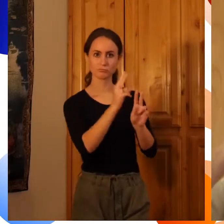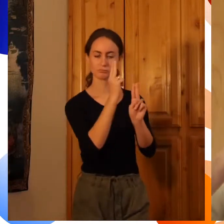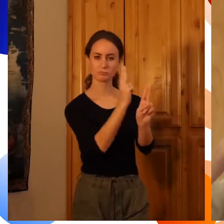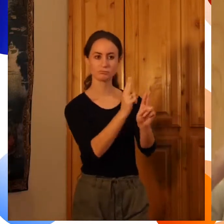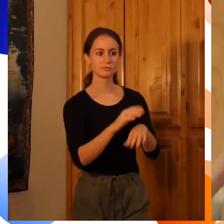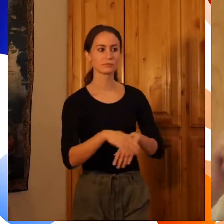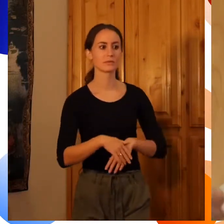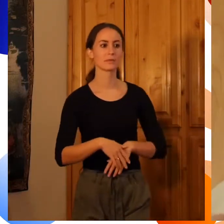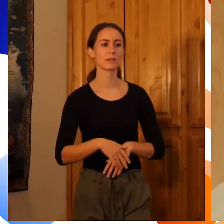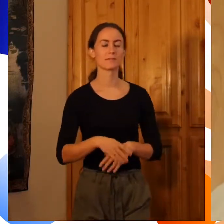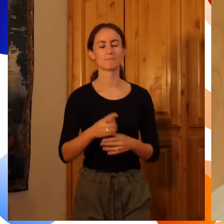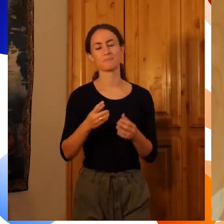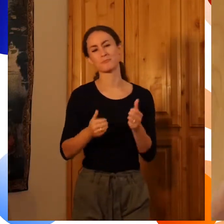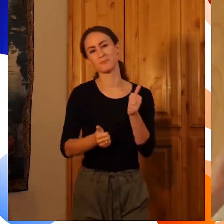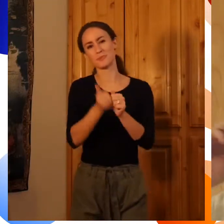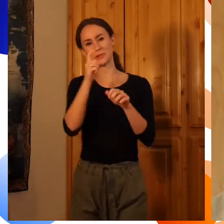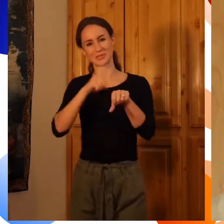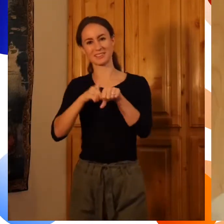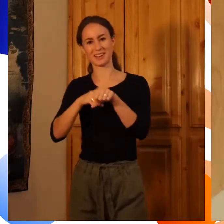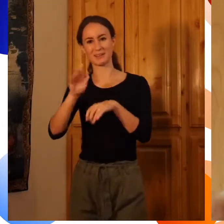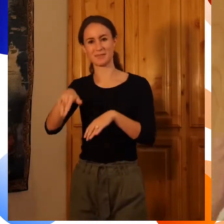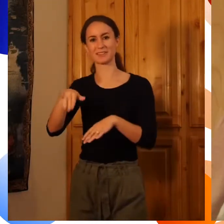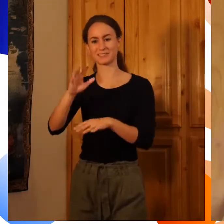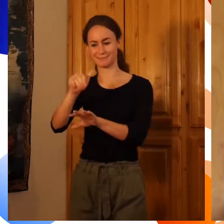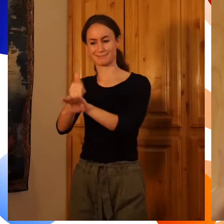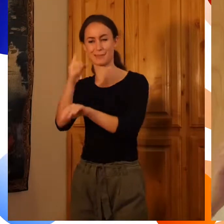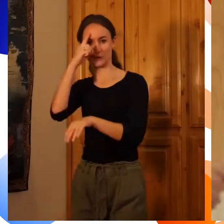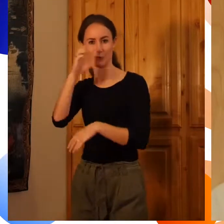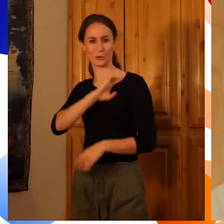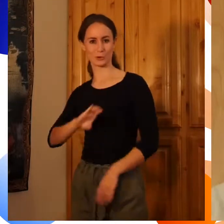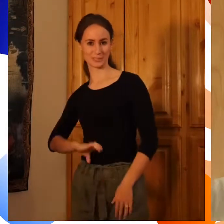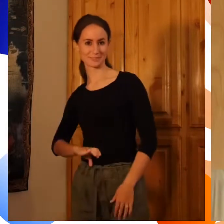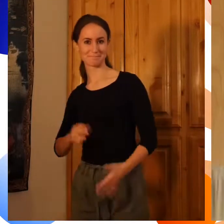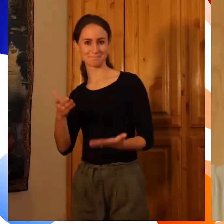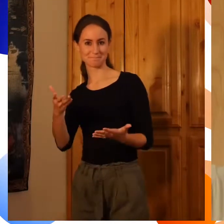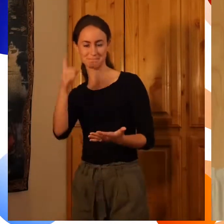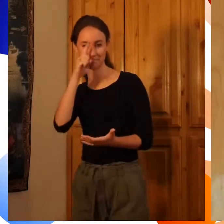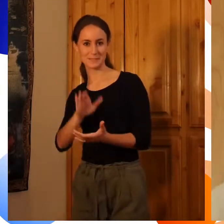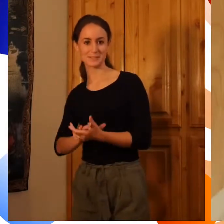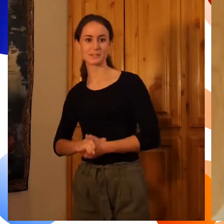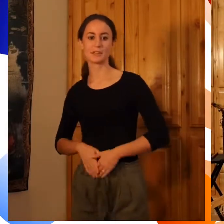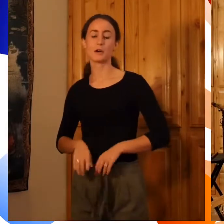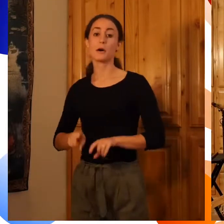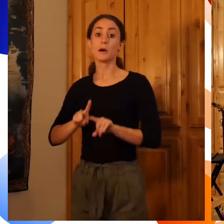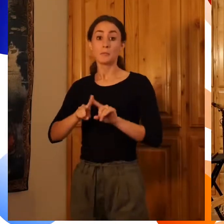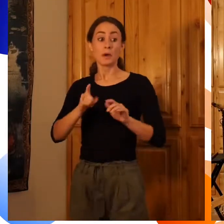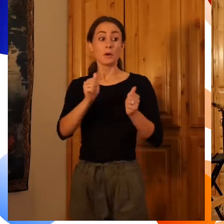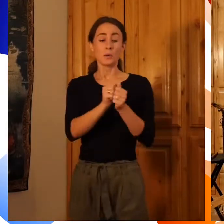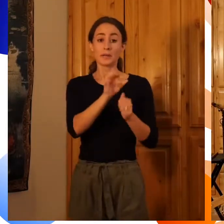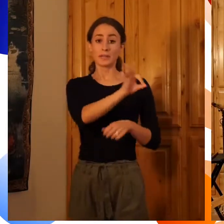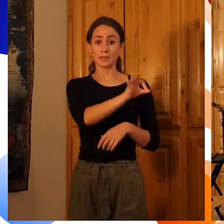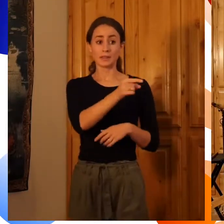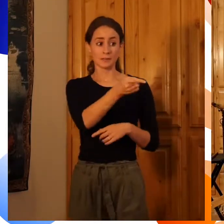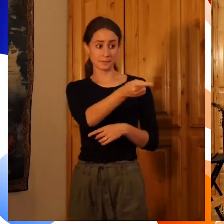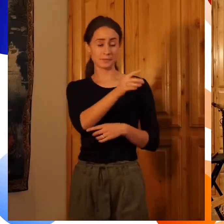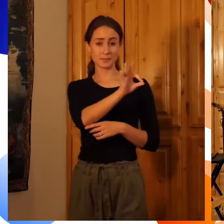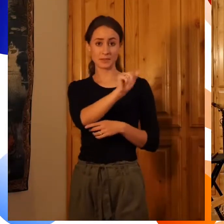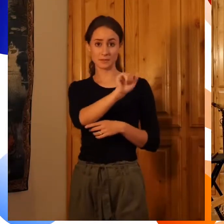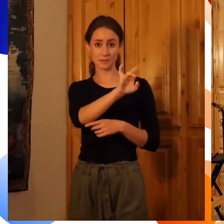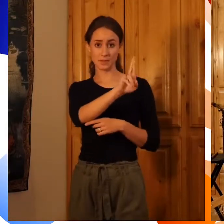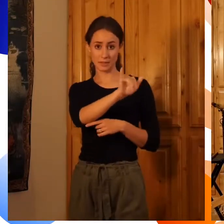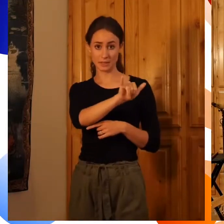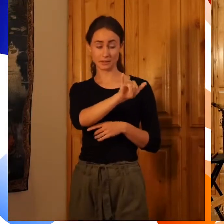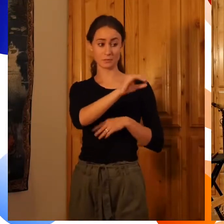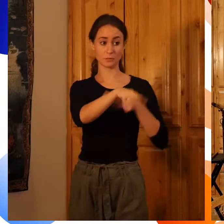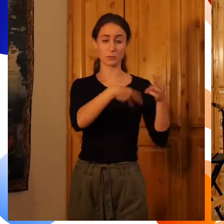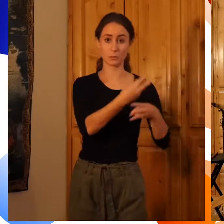Now, they believed in the fairy world and the gods that had a greater stature during that time as being